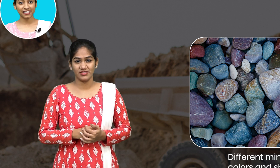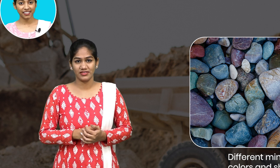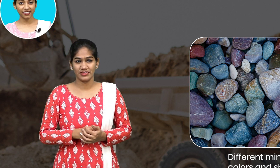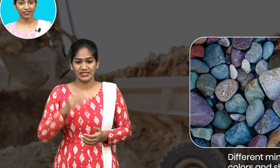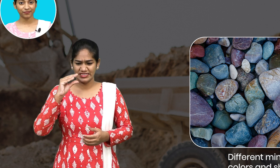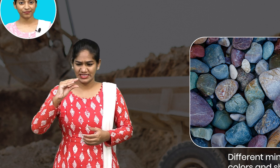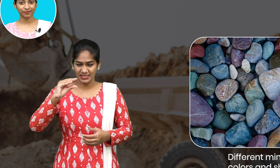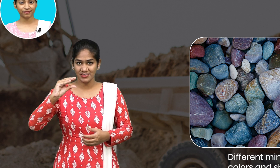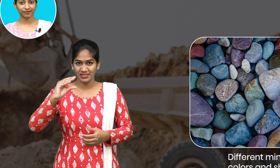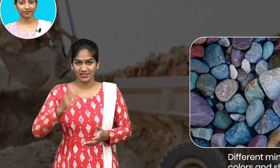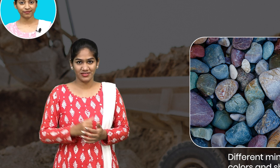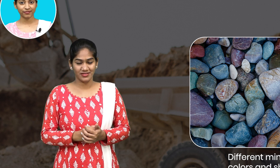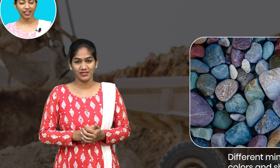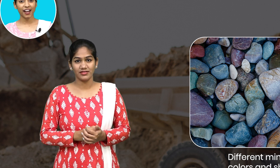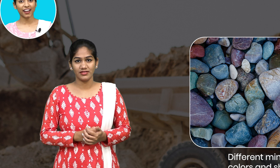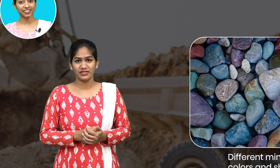density,